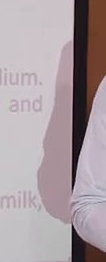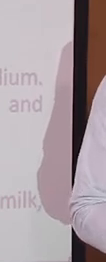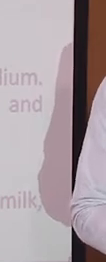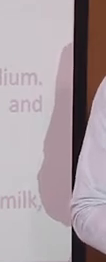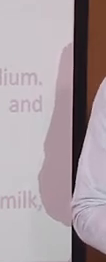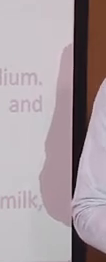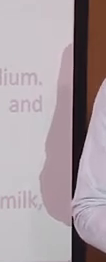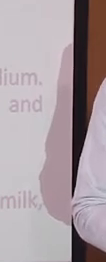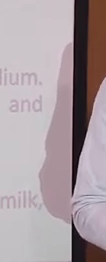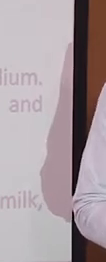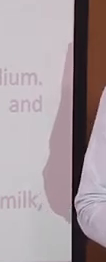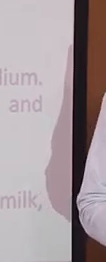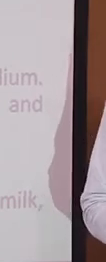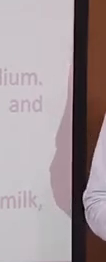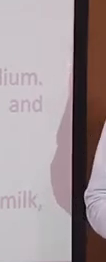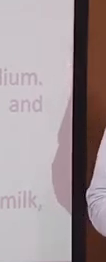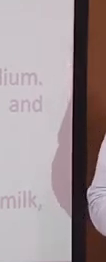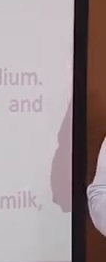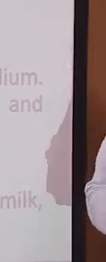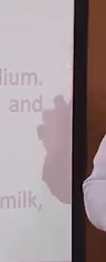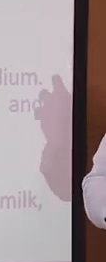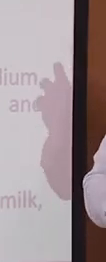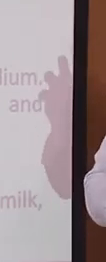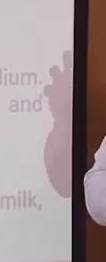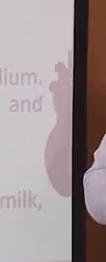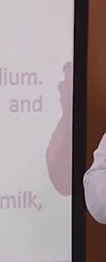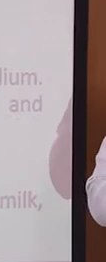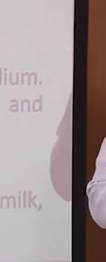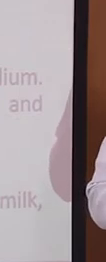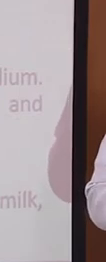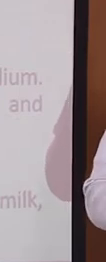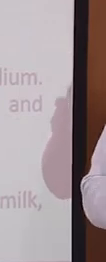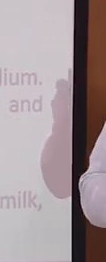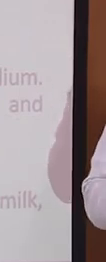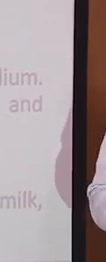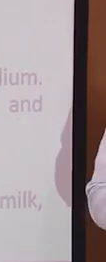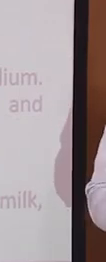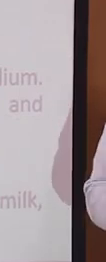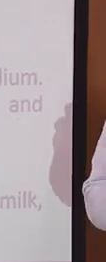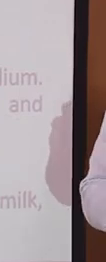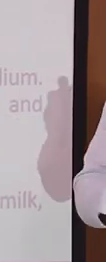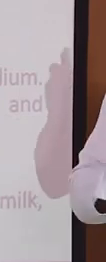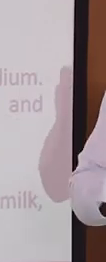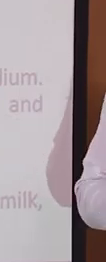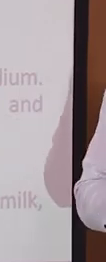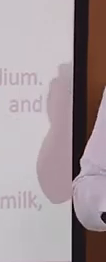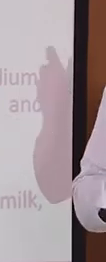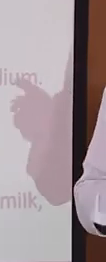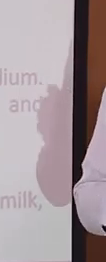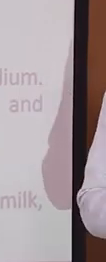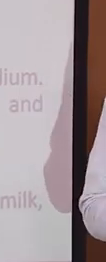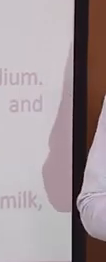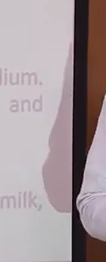of colloid. Aerosol, it is a liquid or a solute that is dispersed